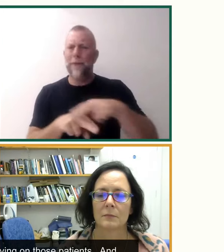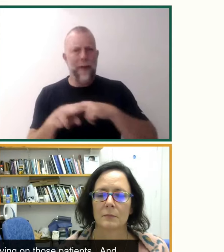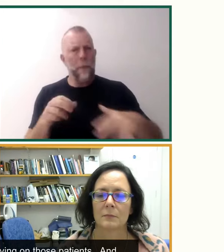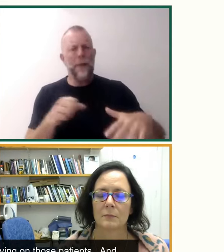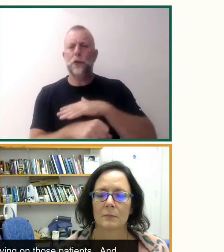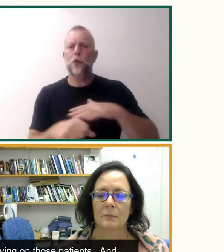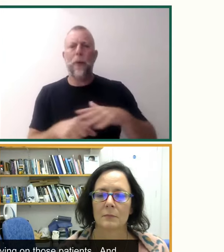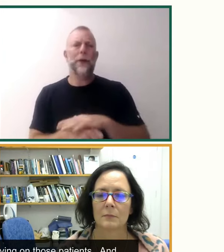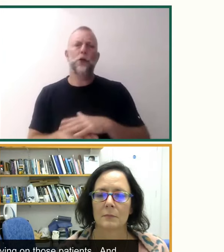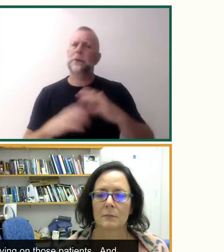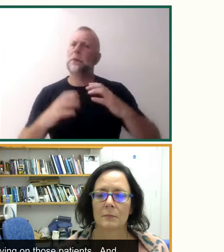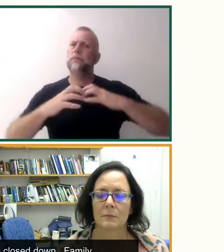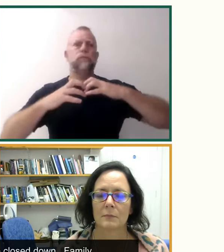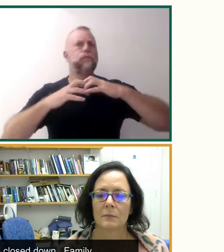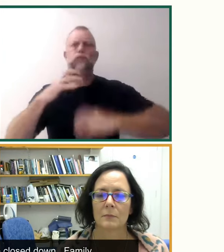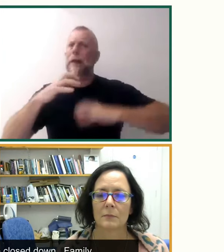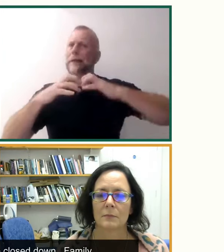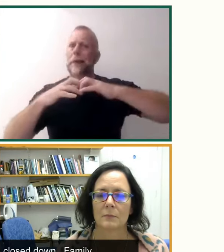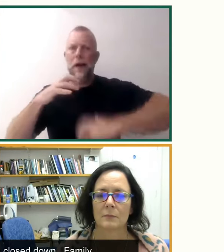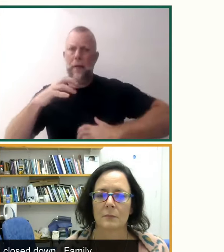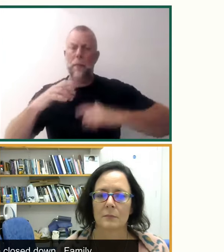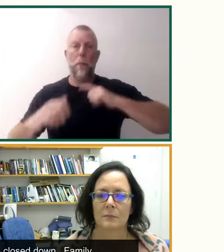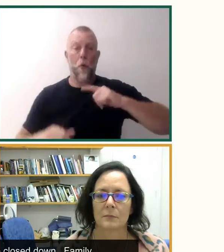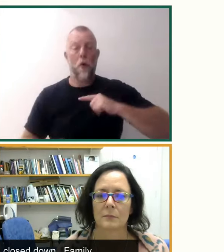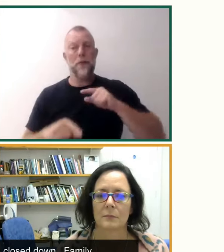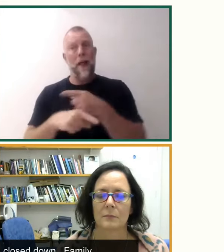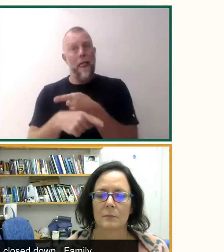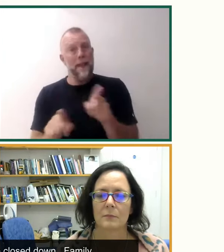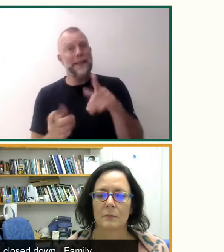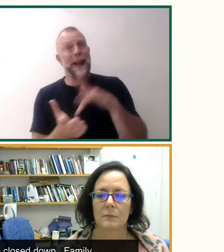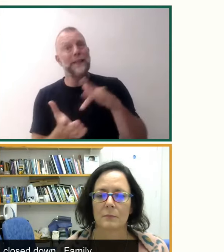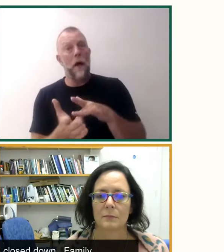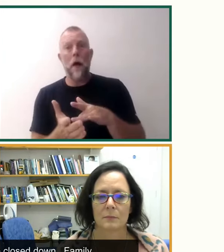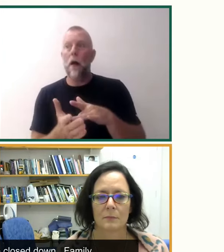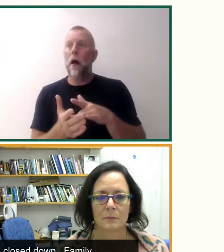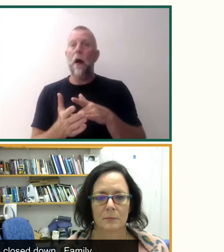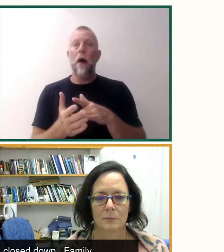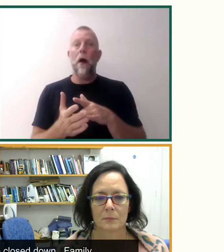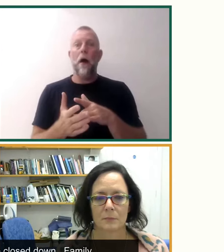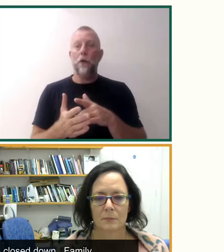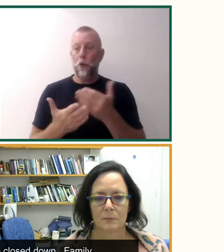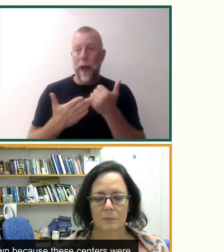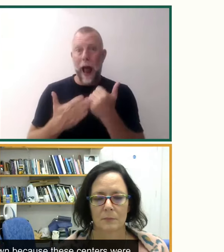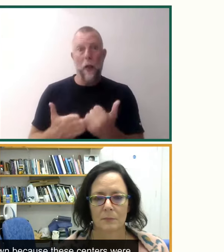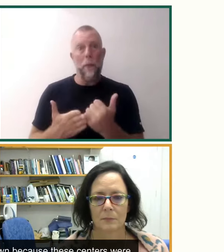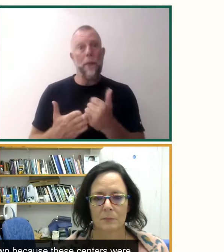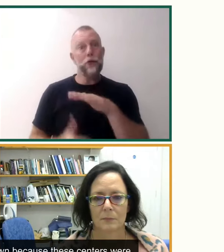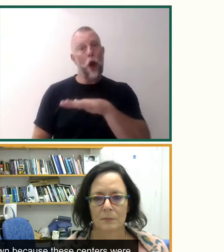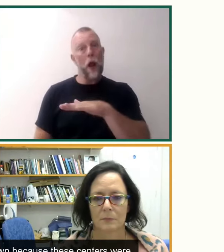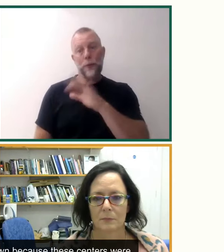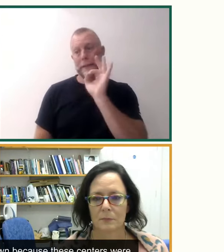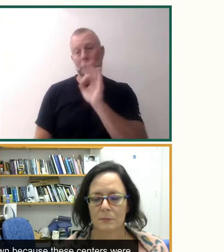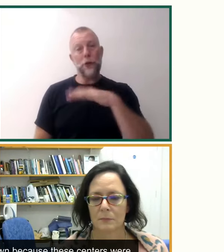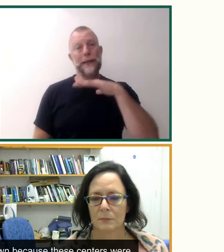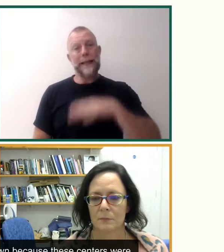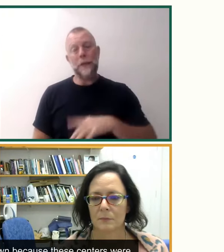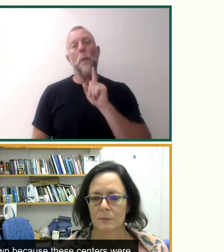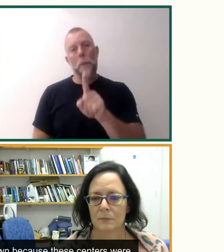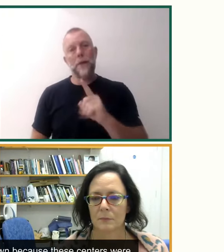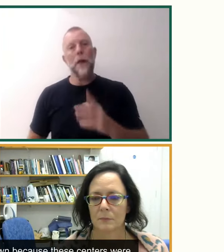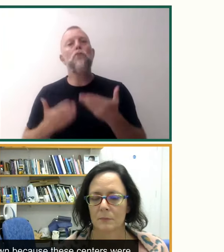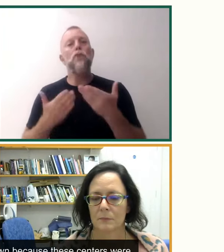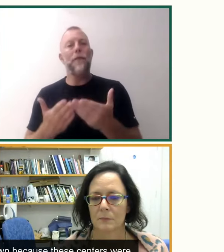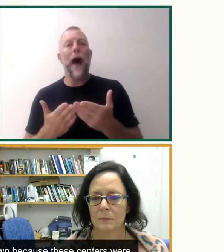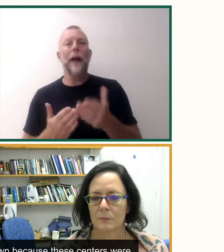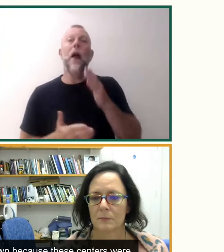completely breaking down, because these centres were to cater for the kid with special needs, but they were also to provide